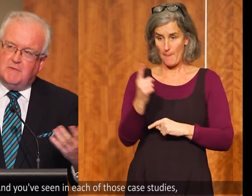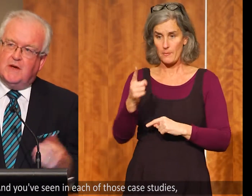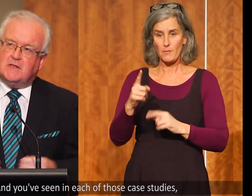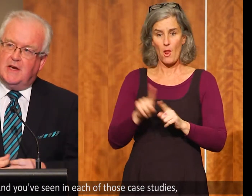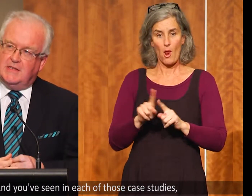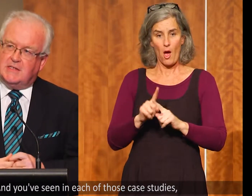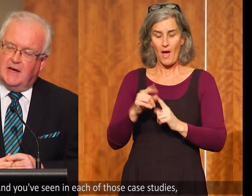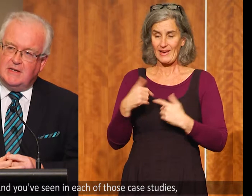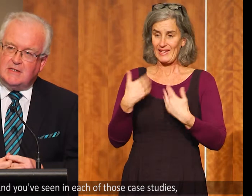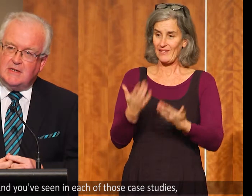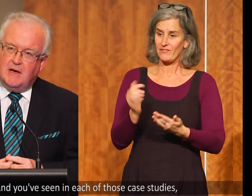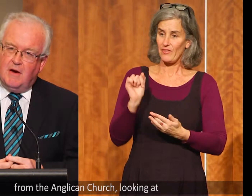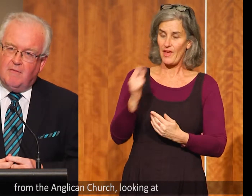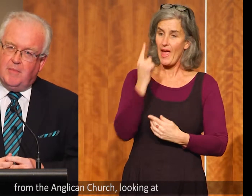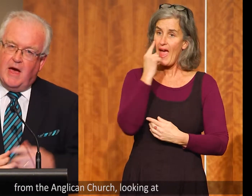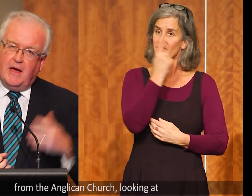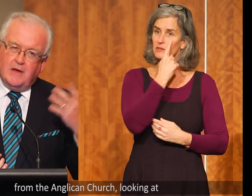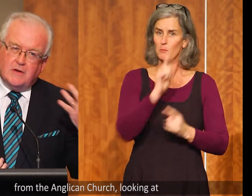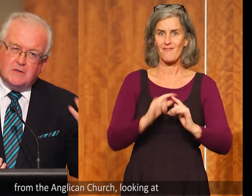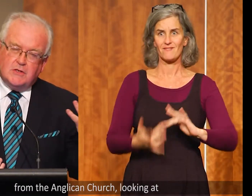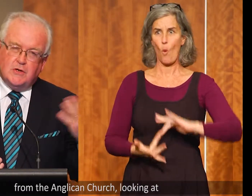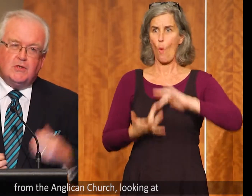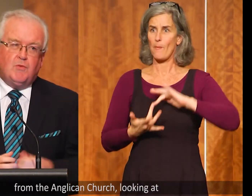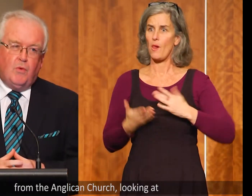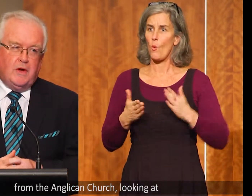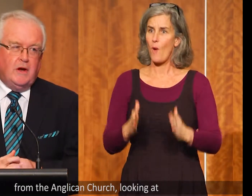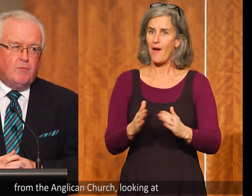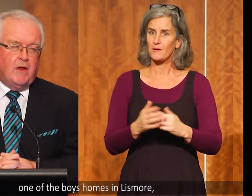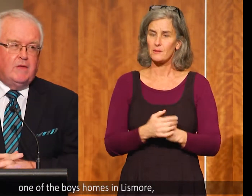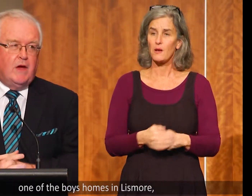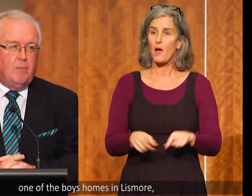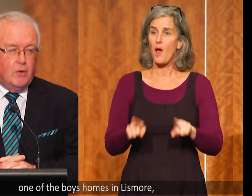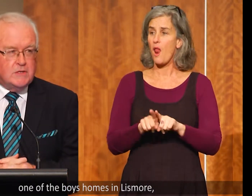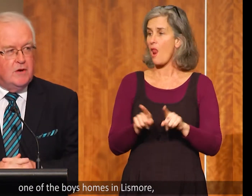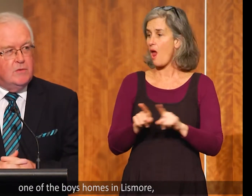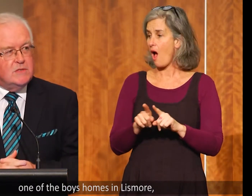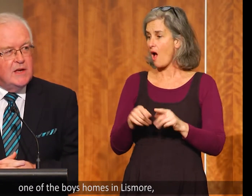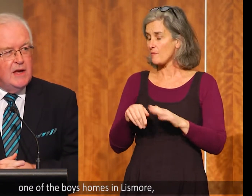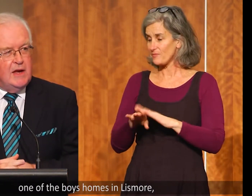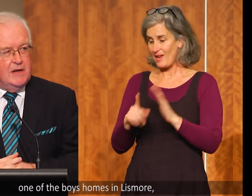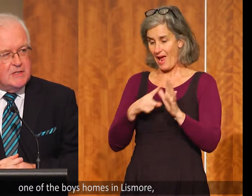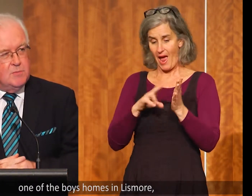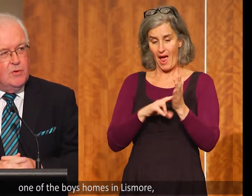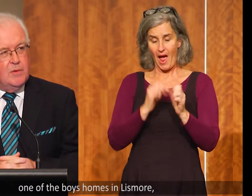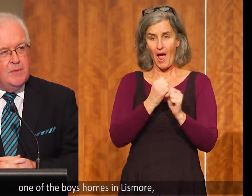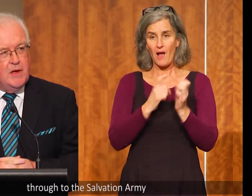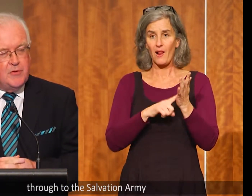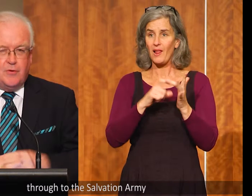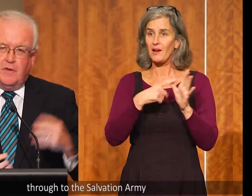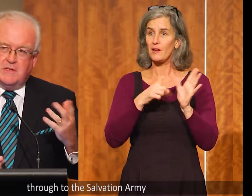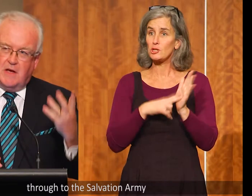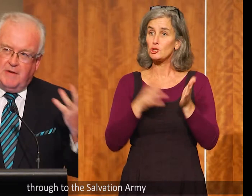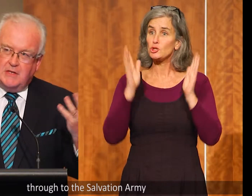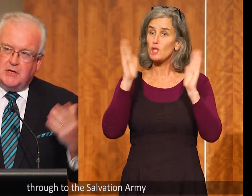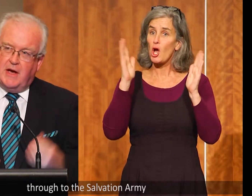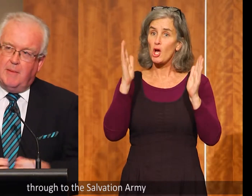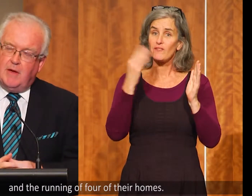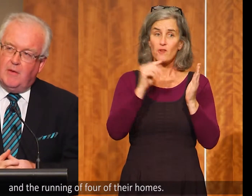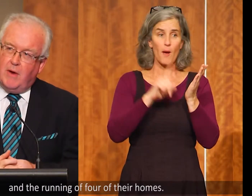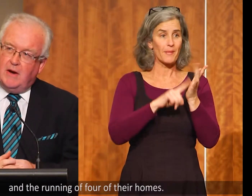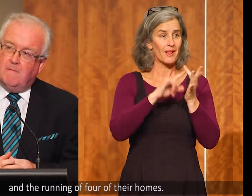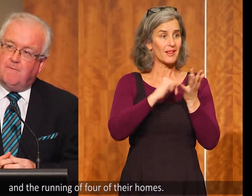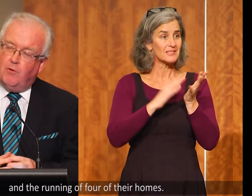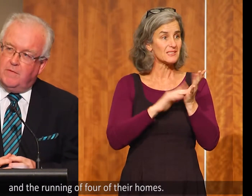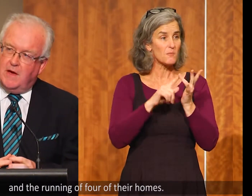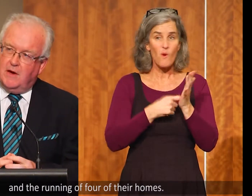in each of those case studies, from the Anglican Church looking at one of the boys' homes in Lismore, through to the Salvation Army